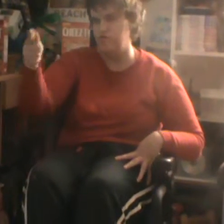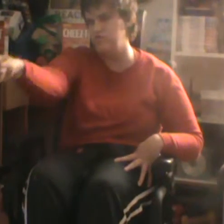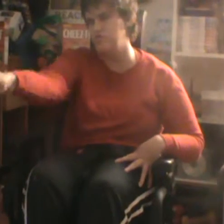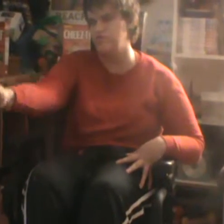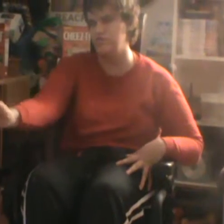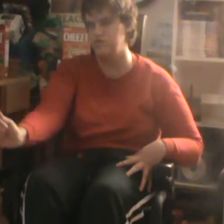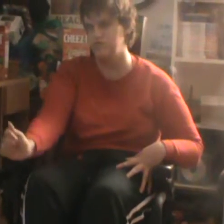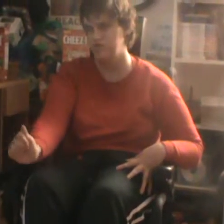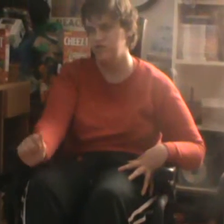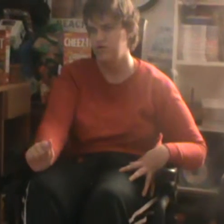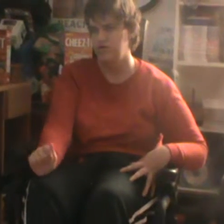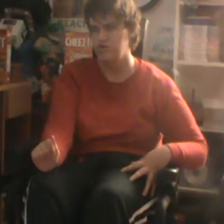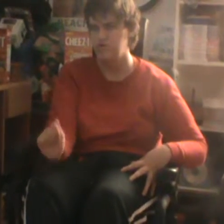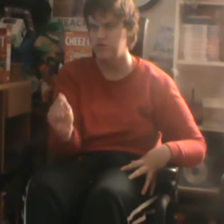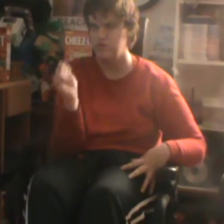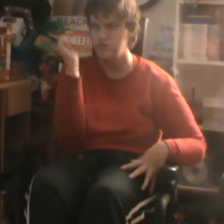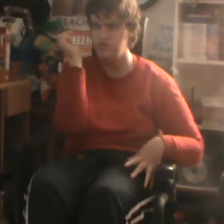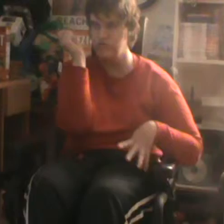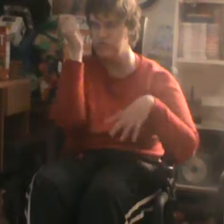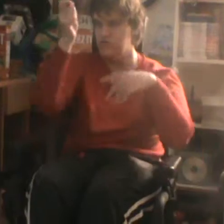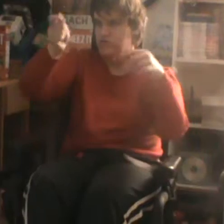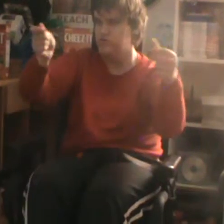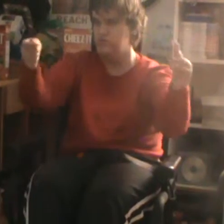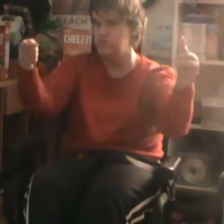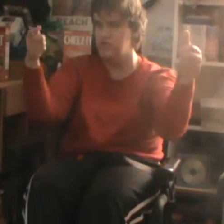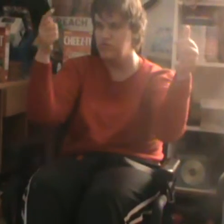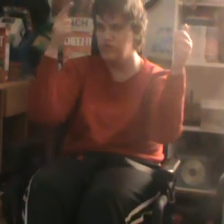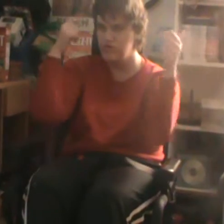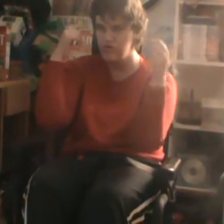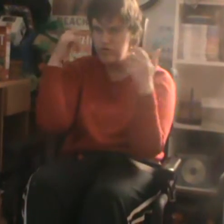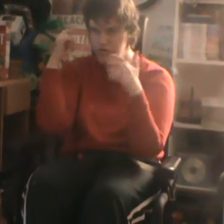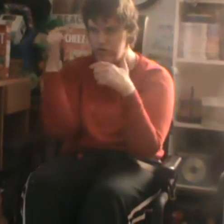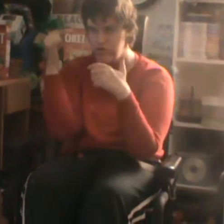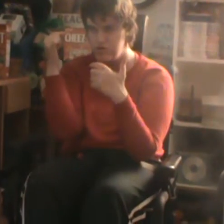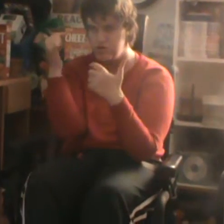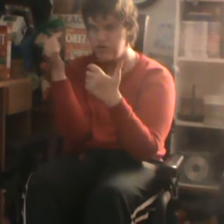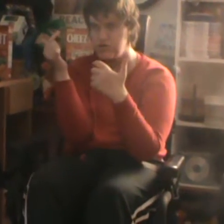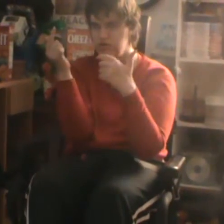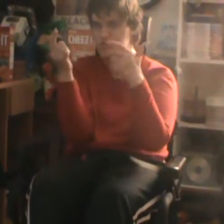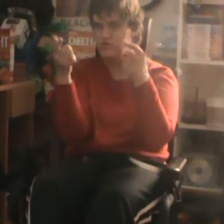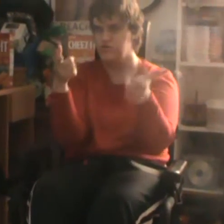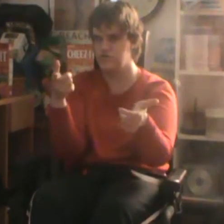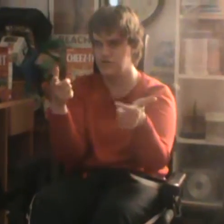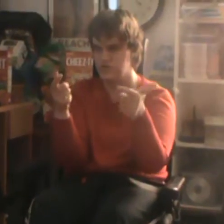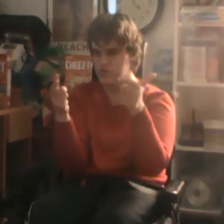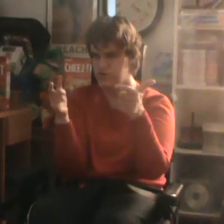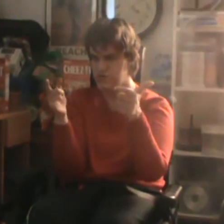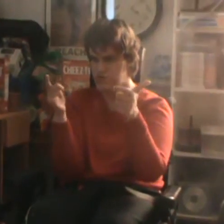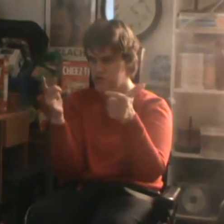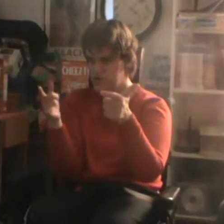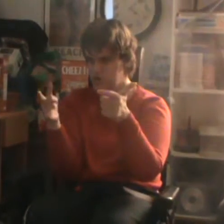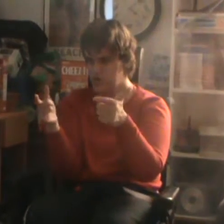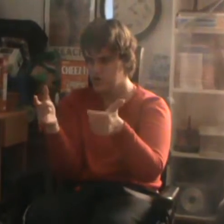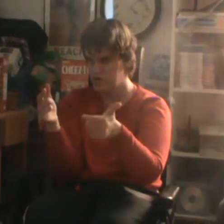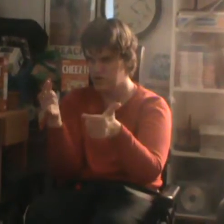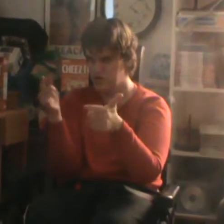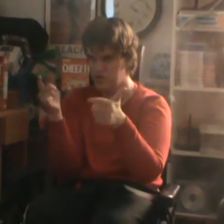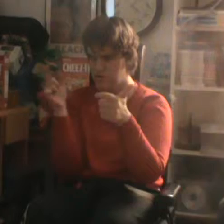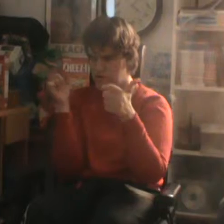go. When I look in the mirror, he's right there in my eyes, staring back at me, and I